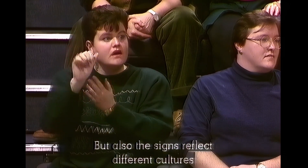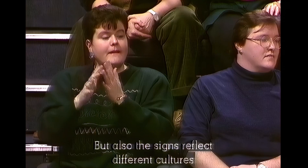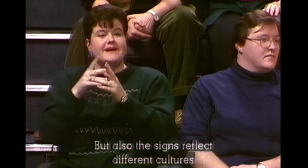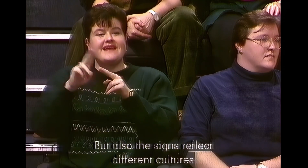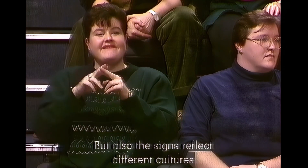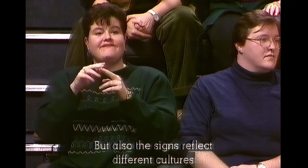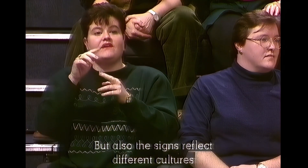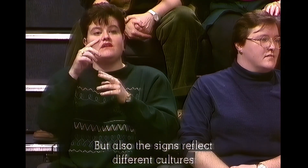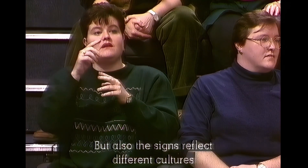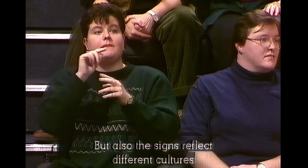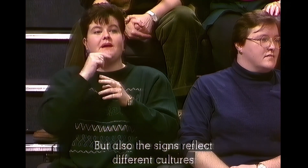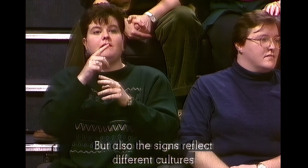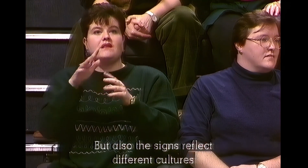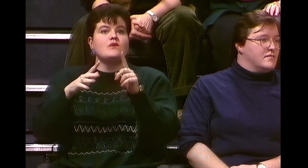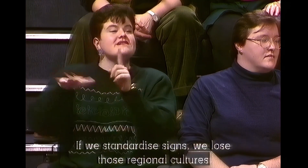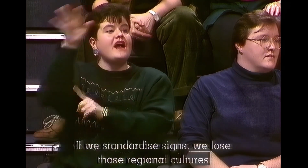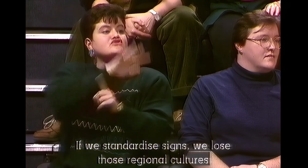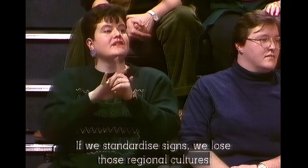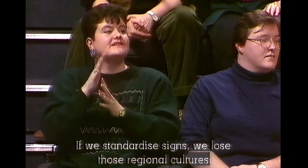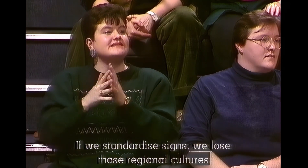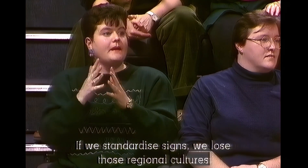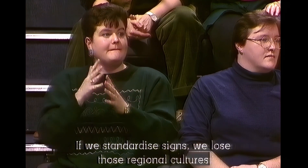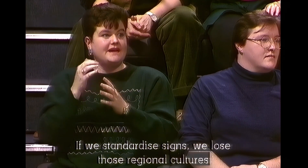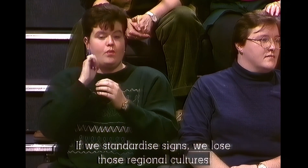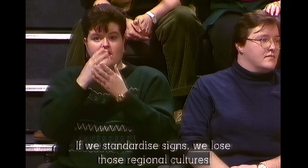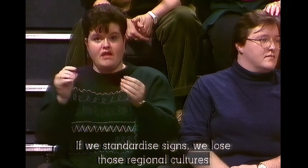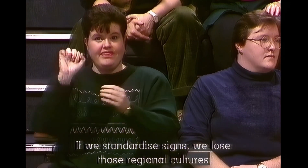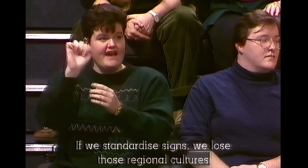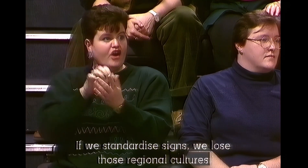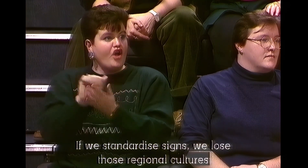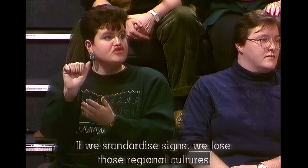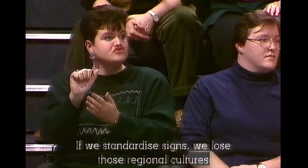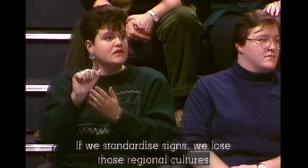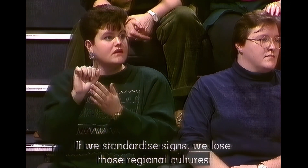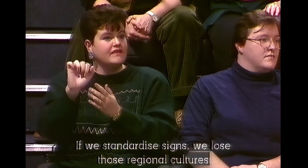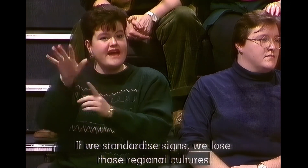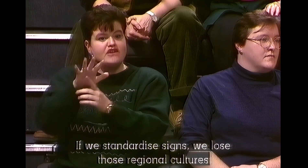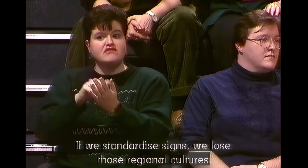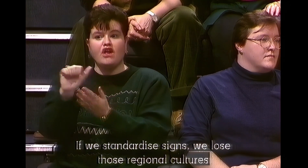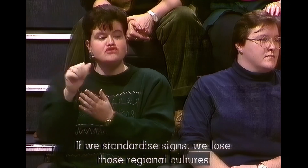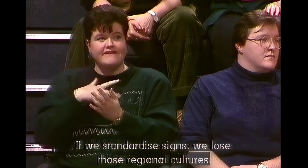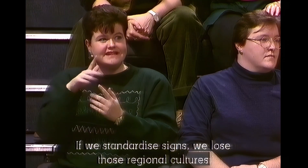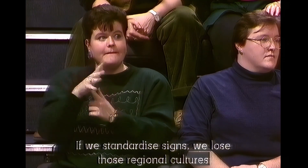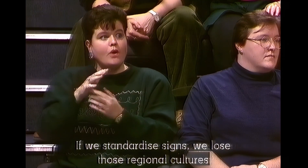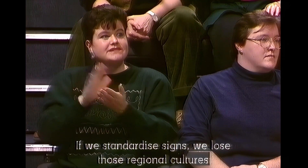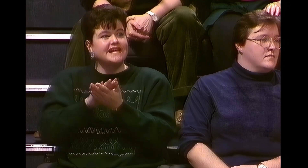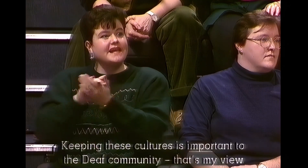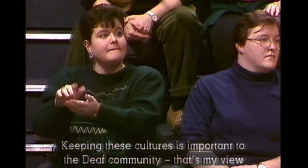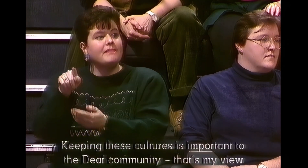different cultures. So if we standardise signs, we lose those cultures, these regional cultures. I think keeping